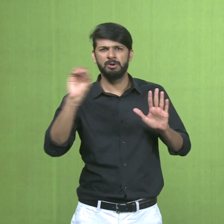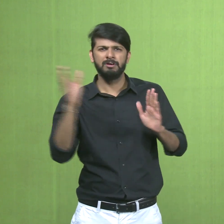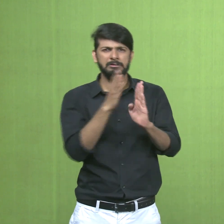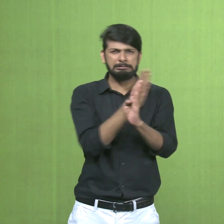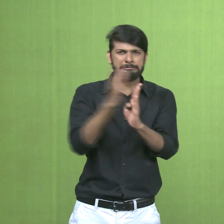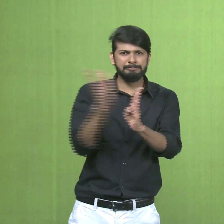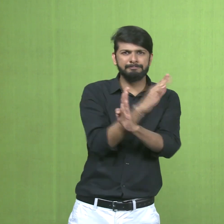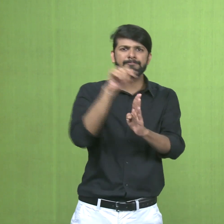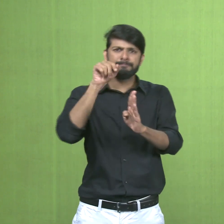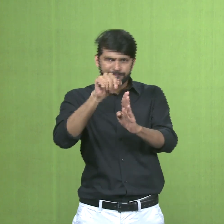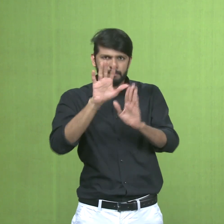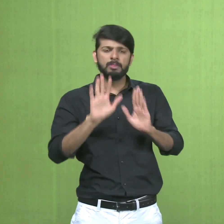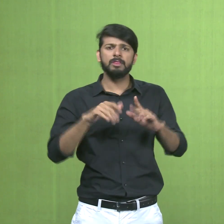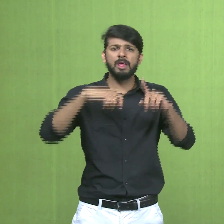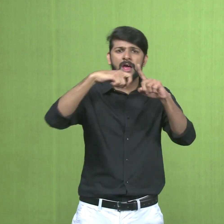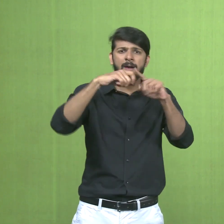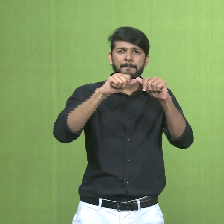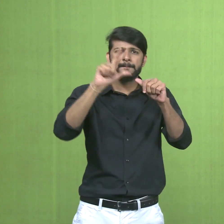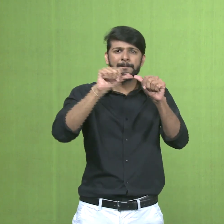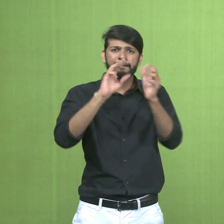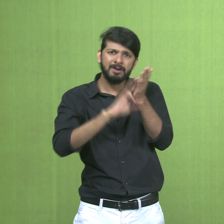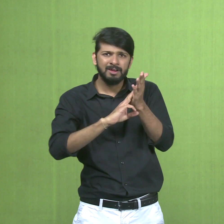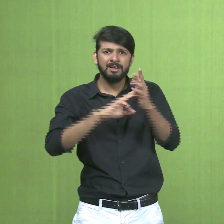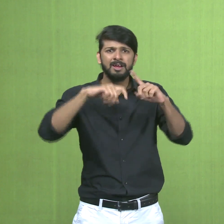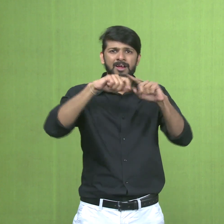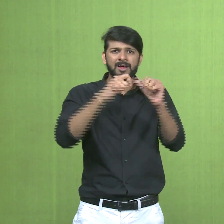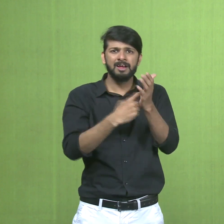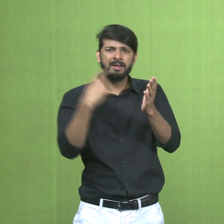1800s or the 18th century, the kalamkari fabrics